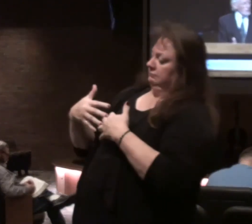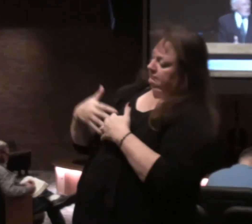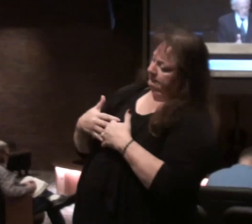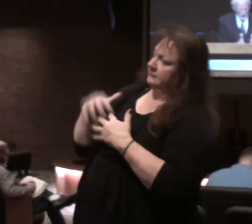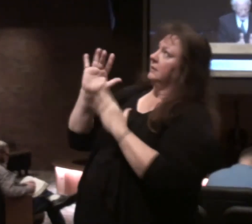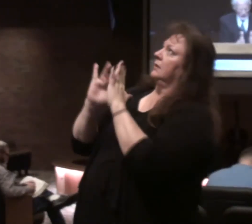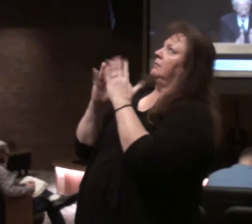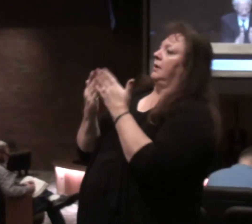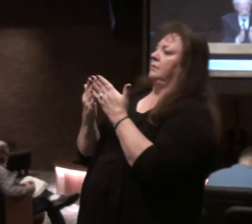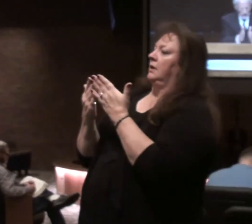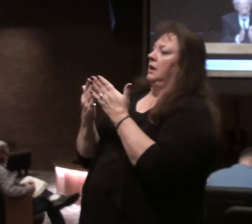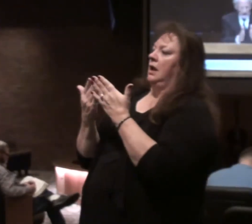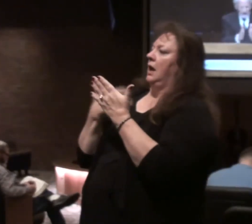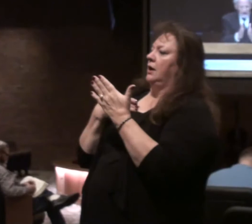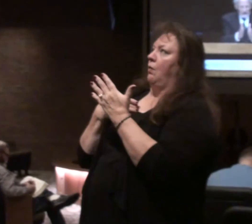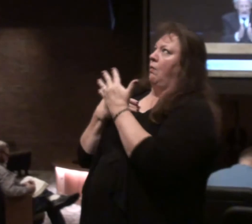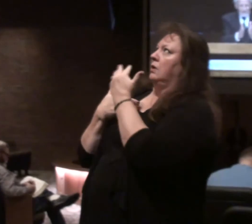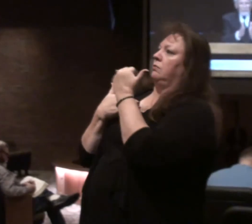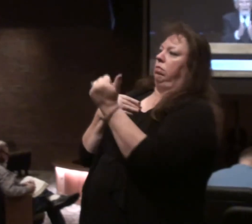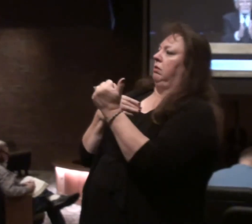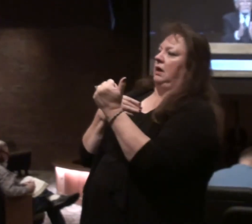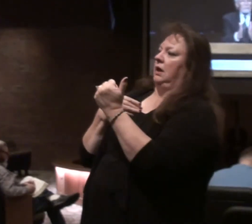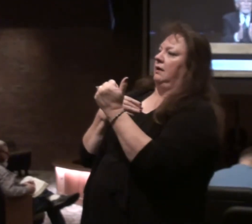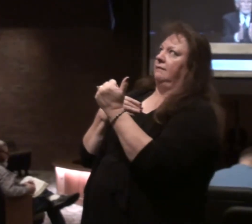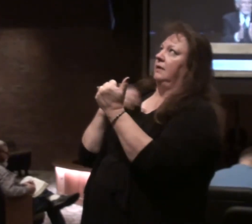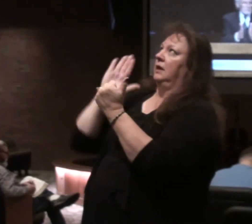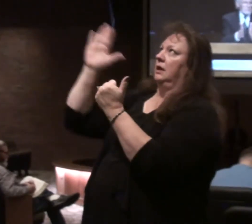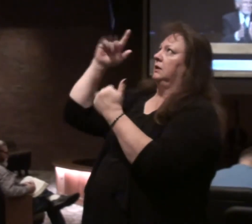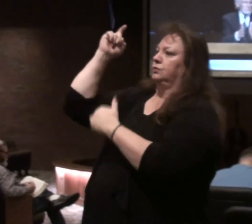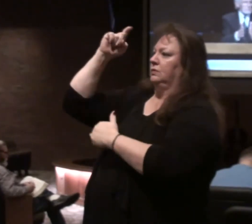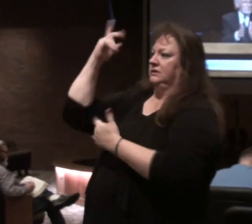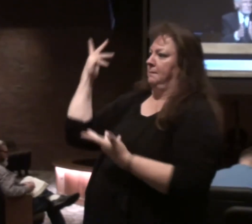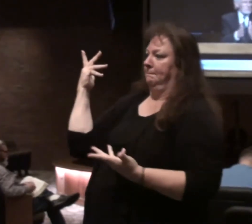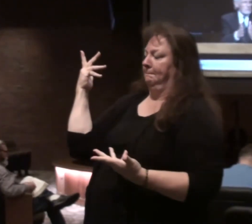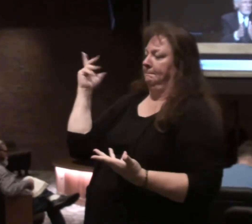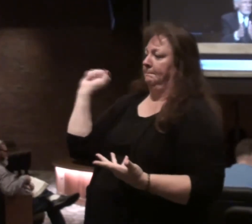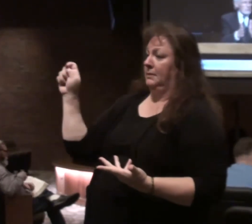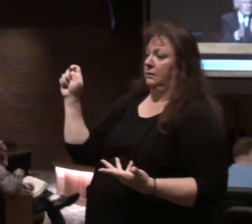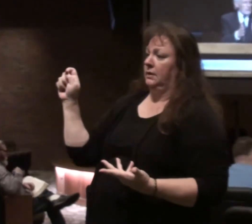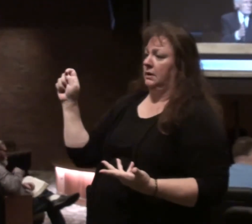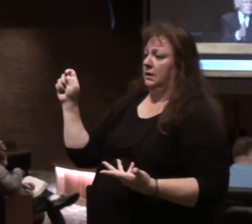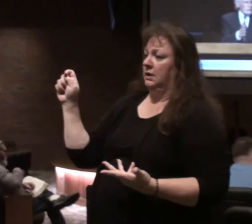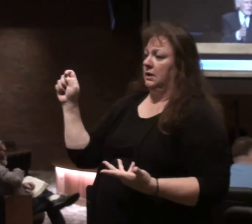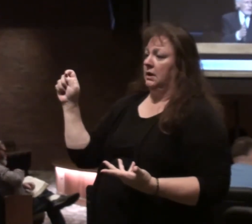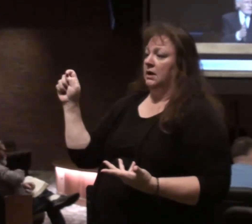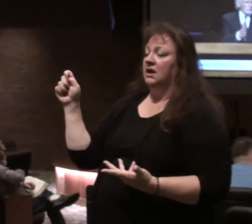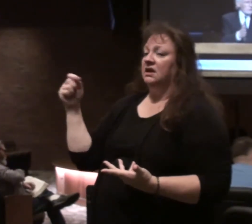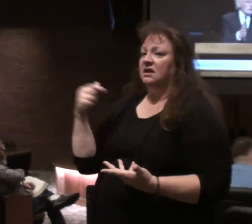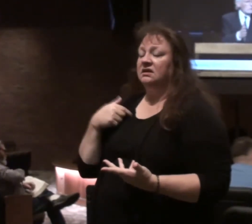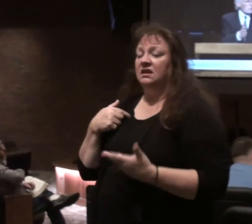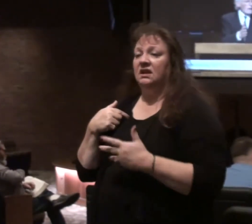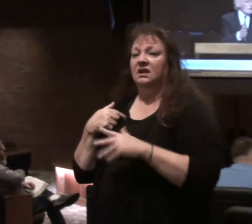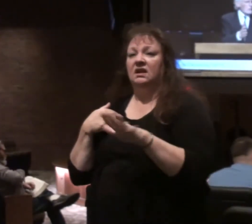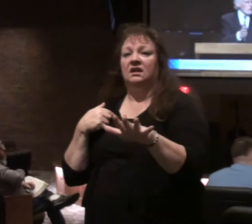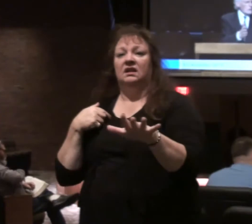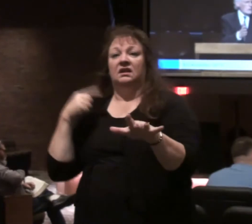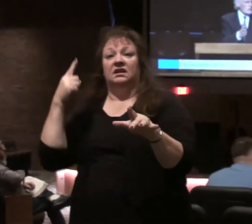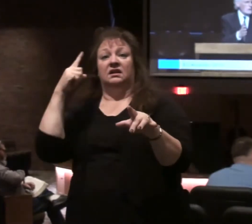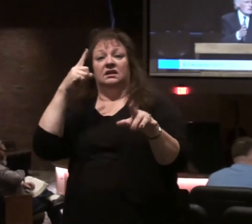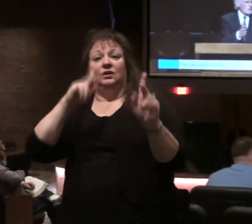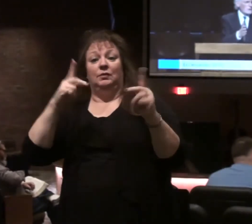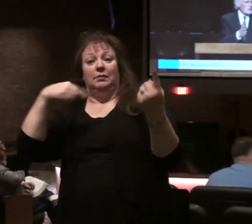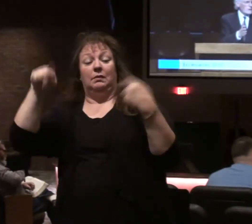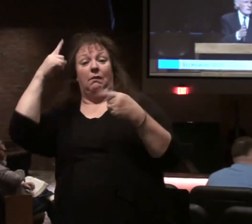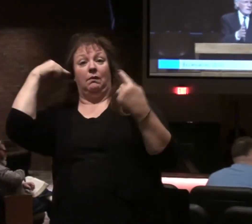Word. I don't want to get outside that path of wisdom. But then I'm moving out into the realm of craziness.